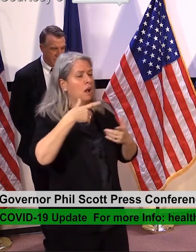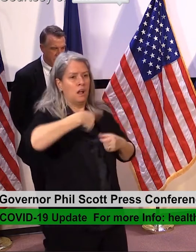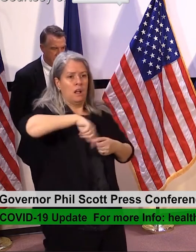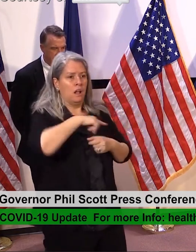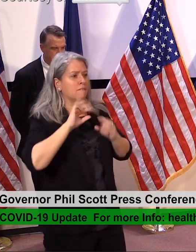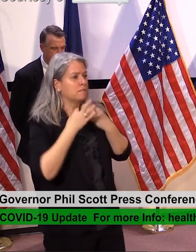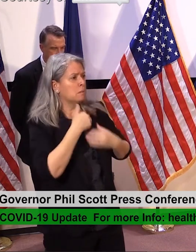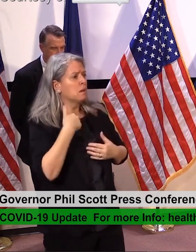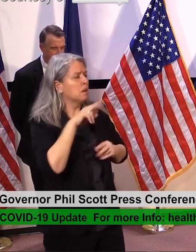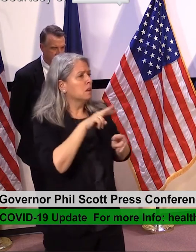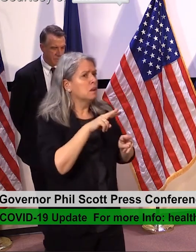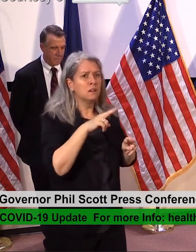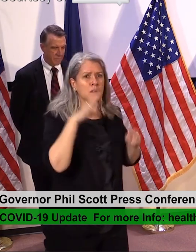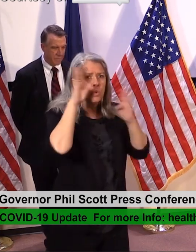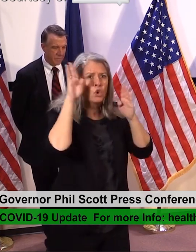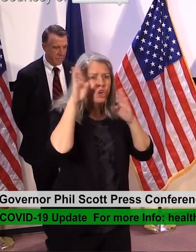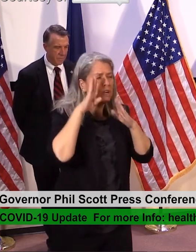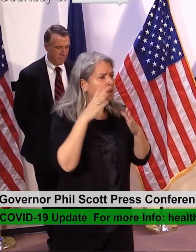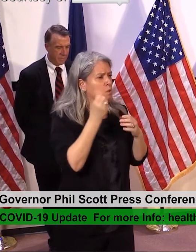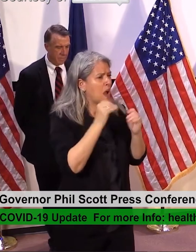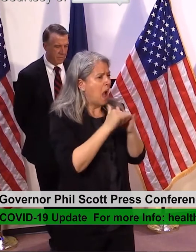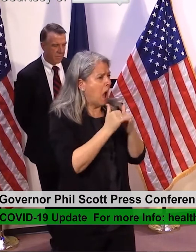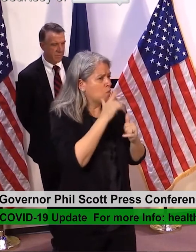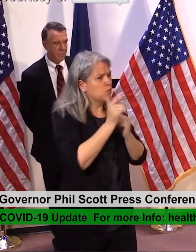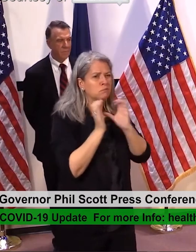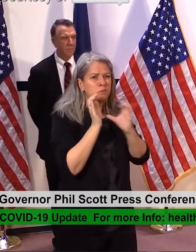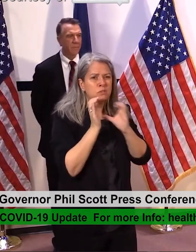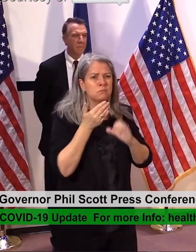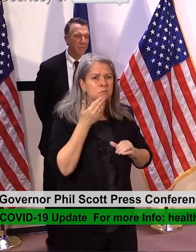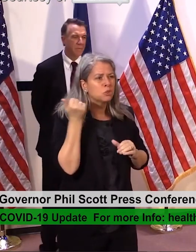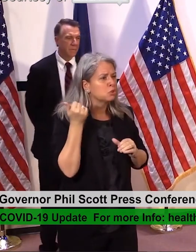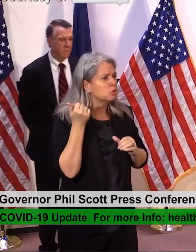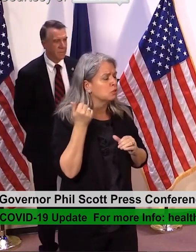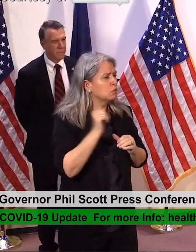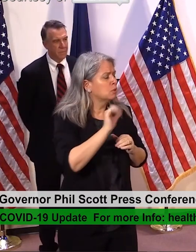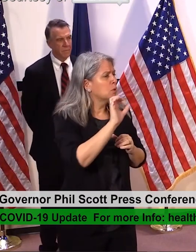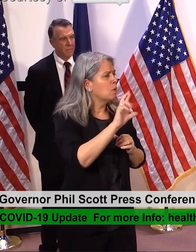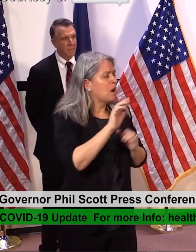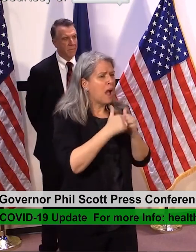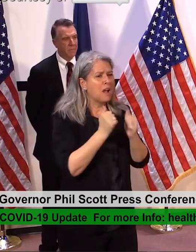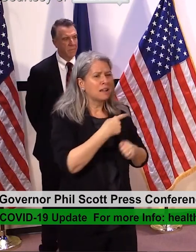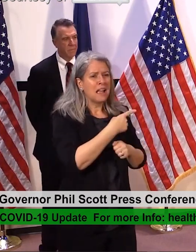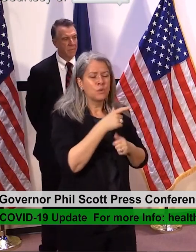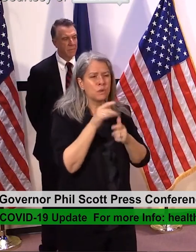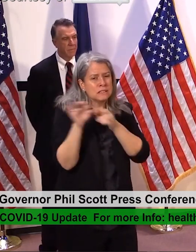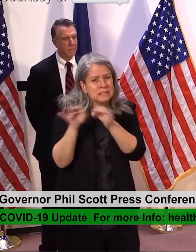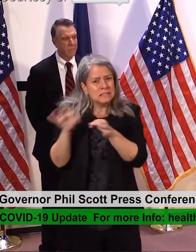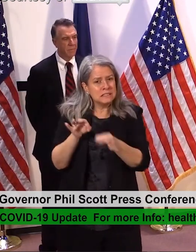or do you have plans in place now to really interact with the